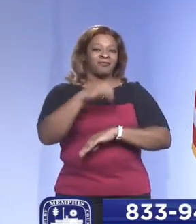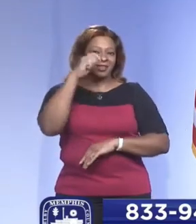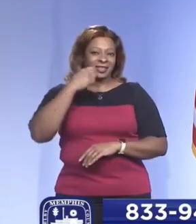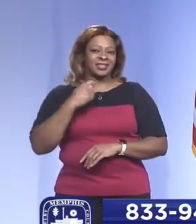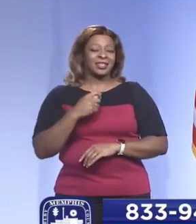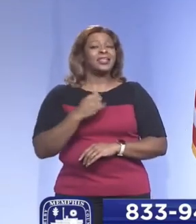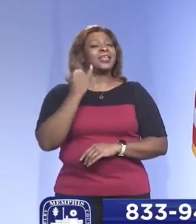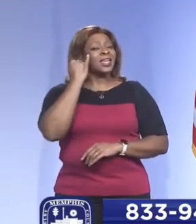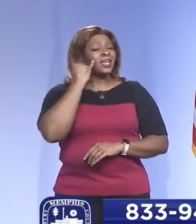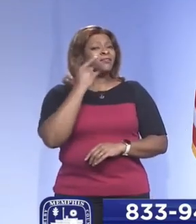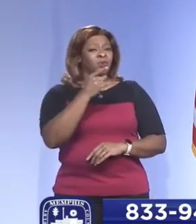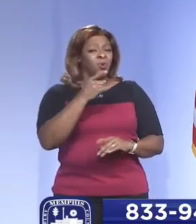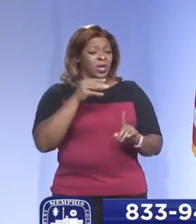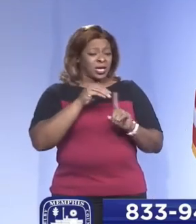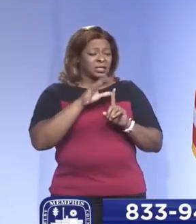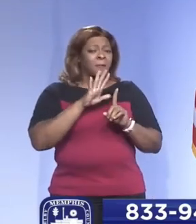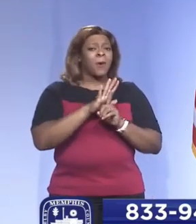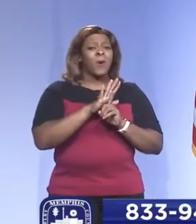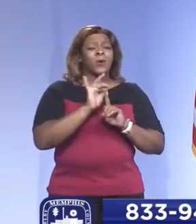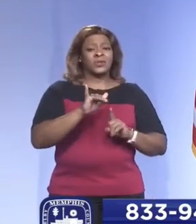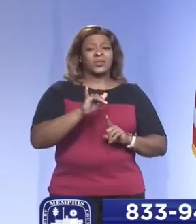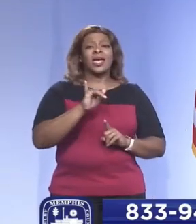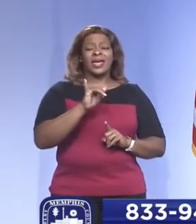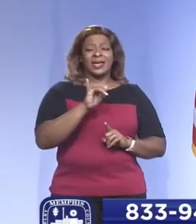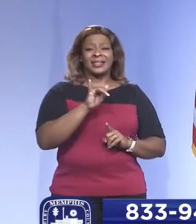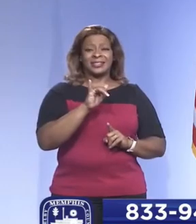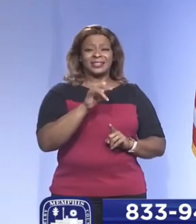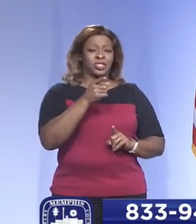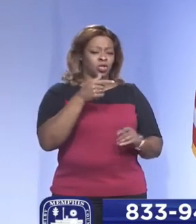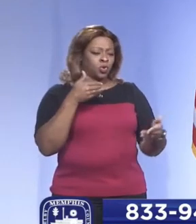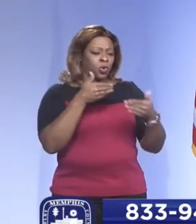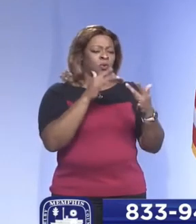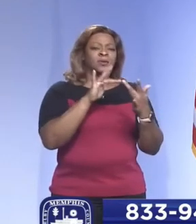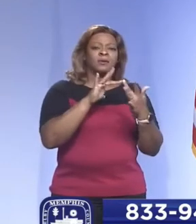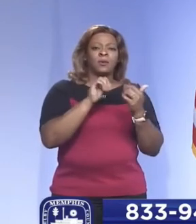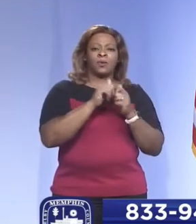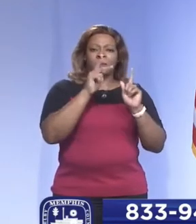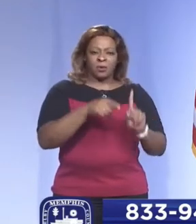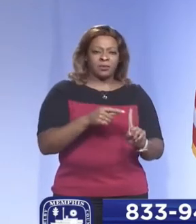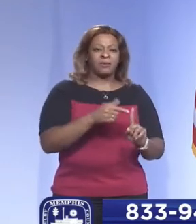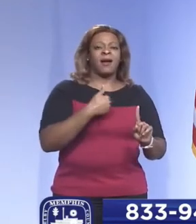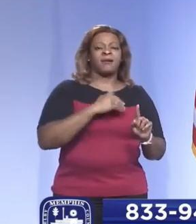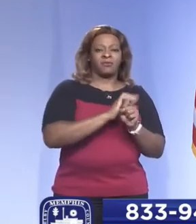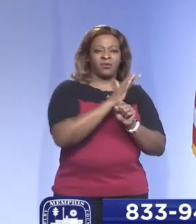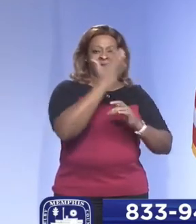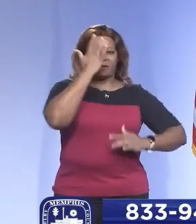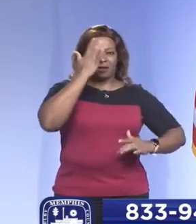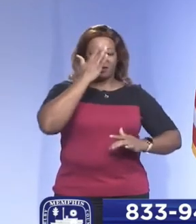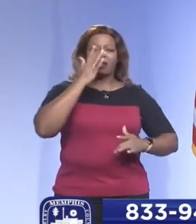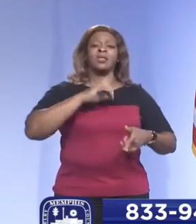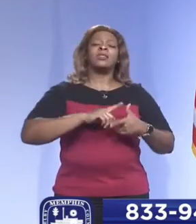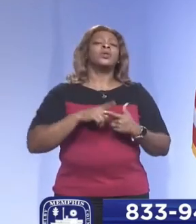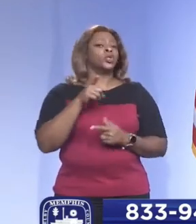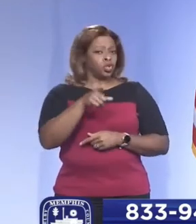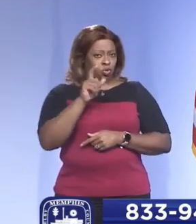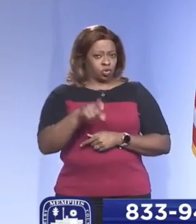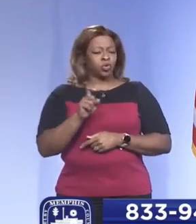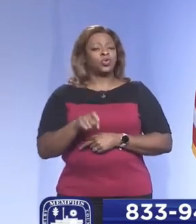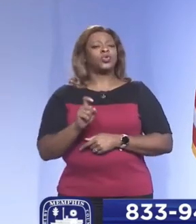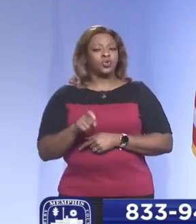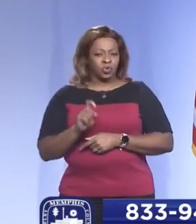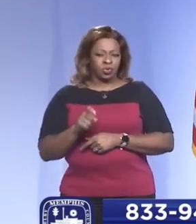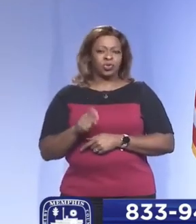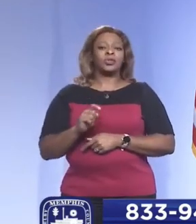been exposed, so you are a close contact, then you should be